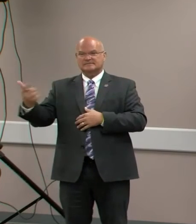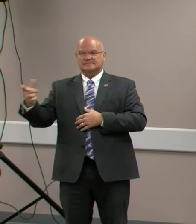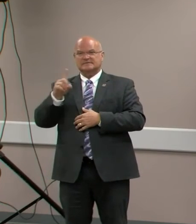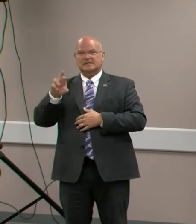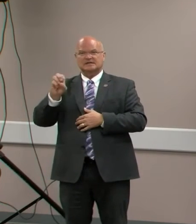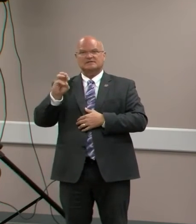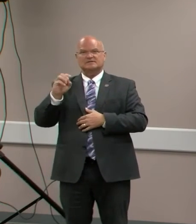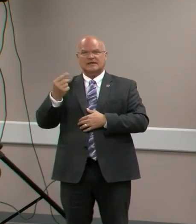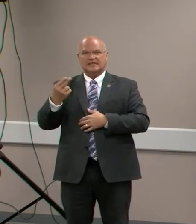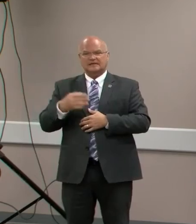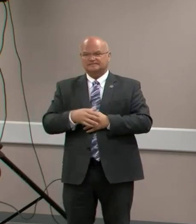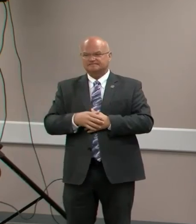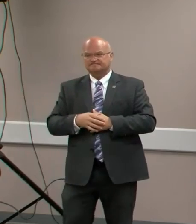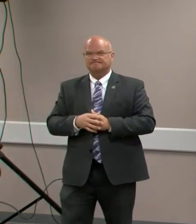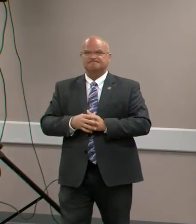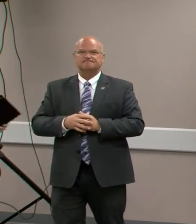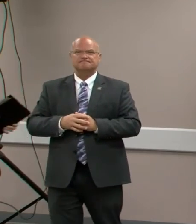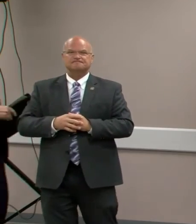Smith.